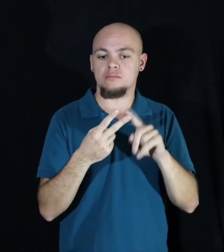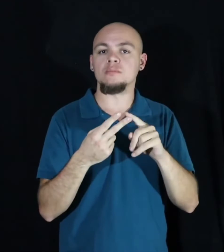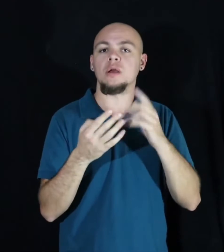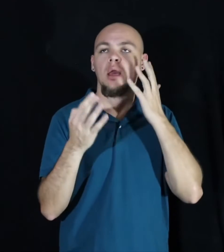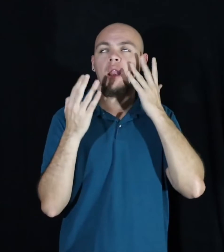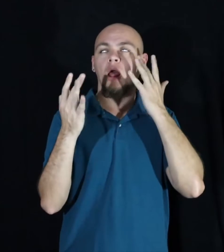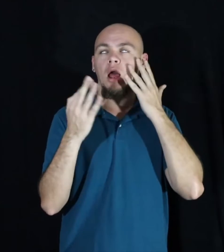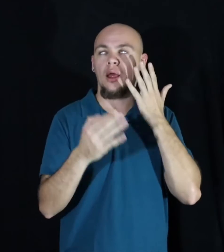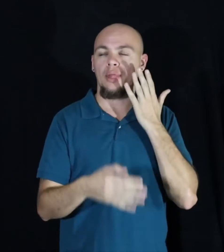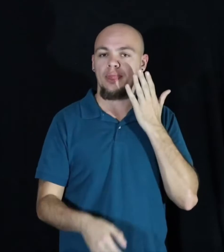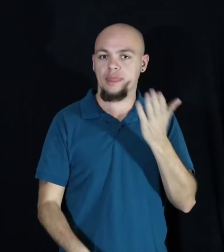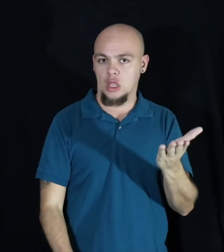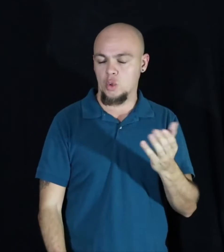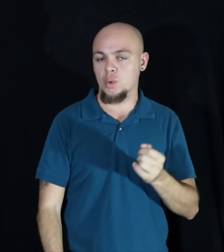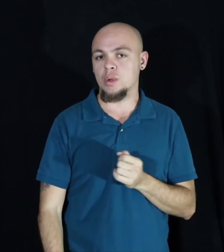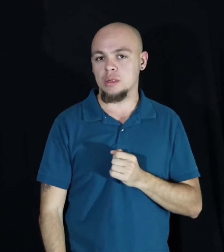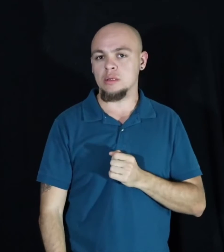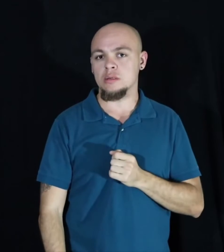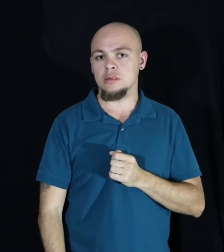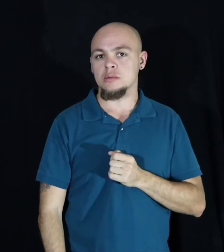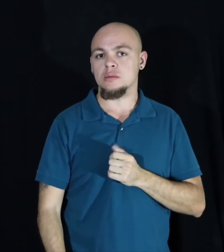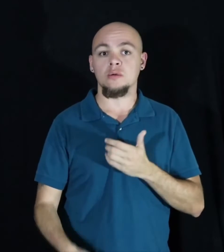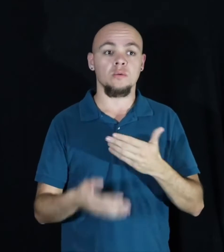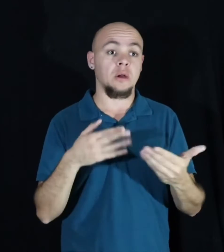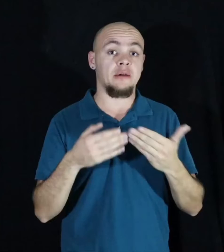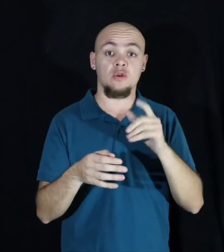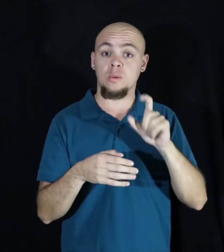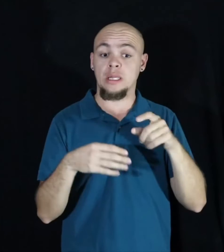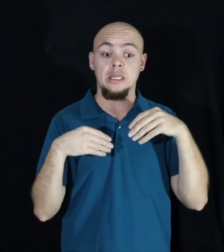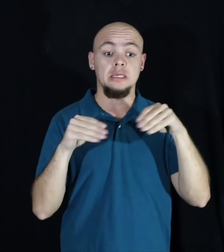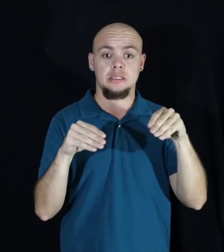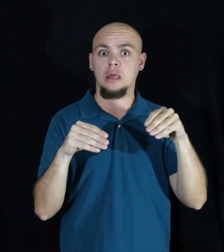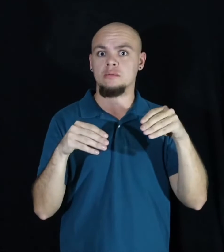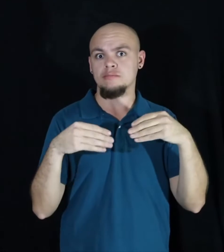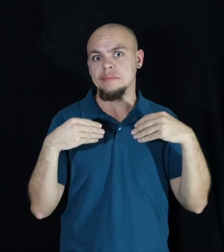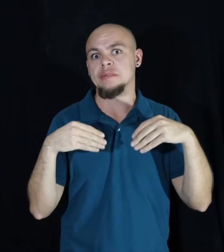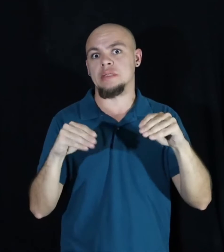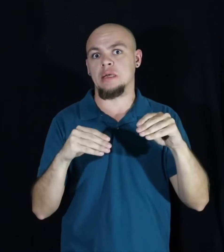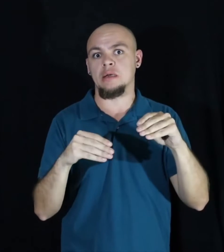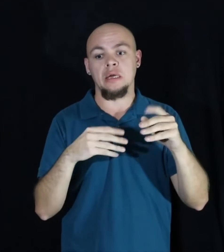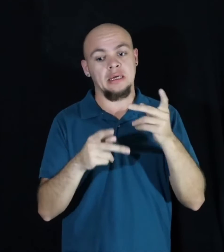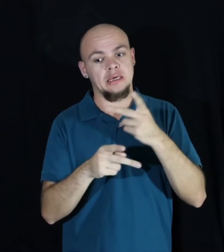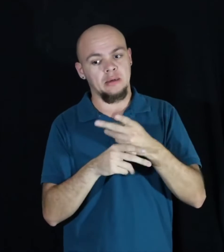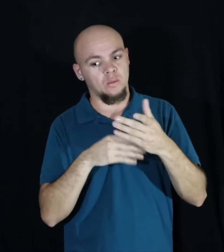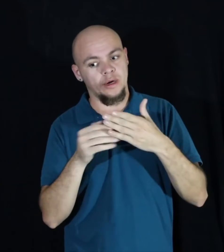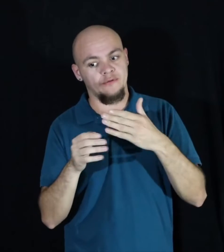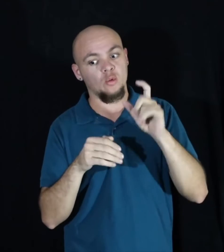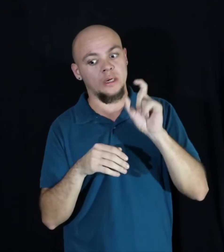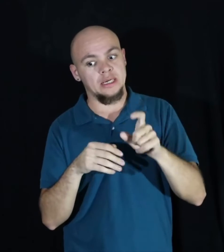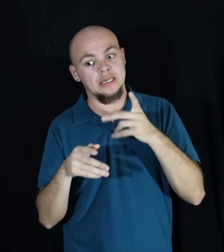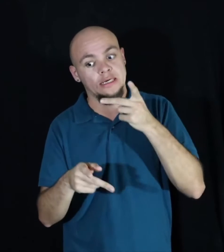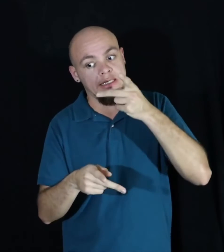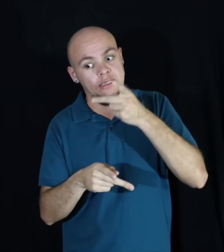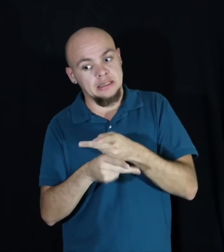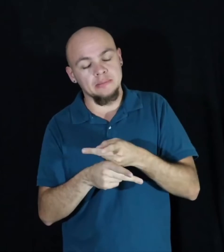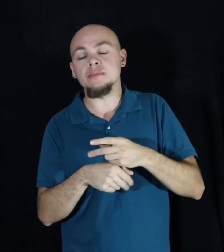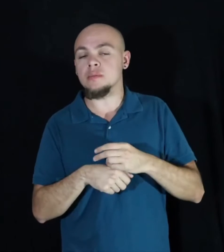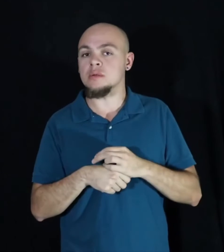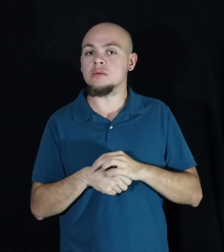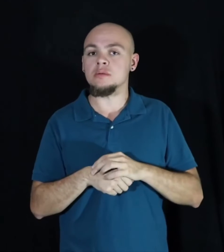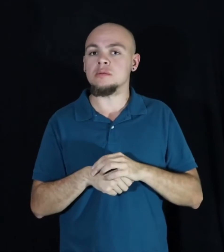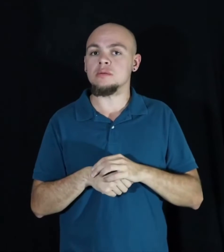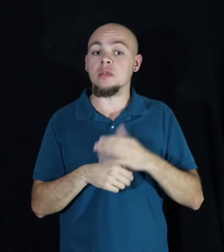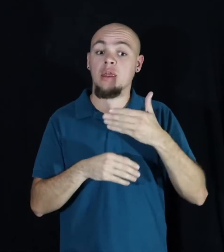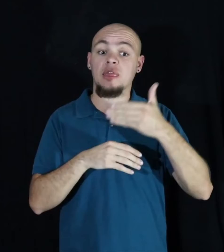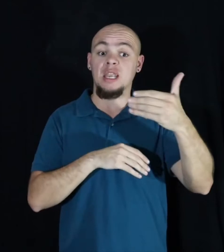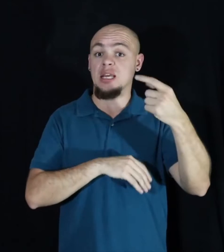there, sell what we needed to sell, keep what we needed to keep, and do it all again